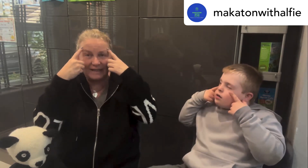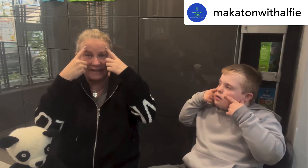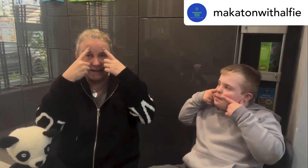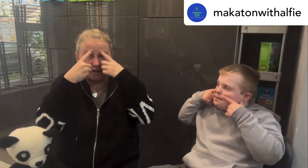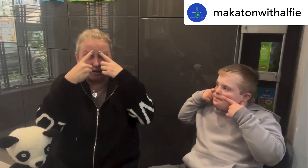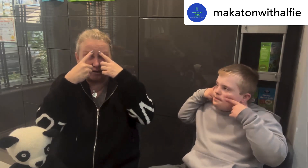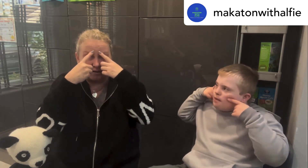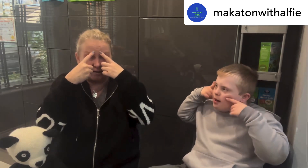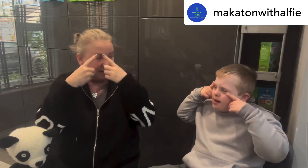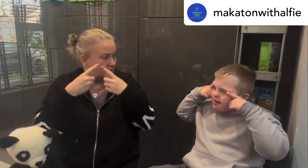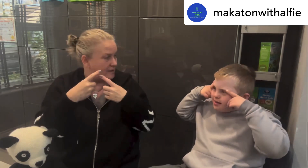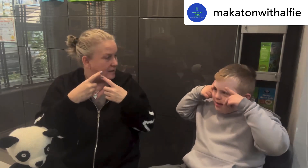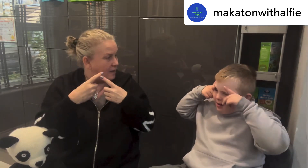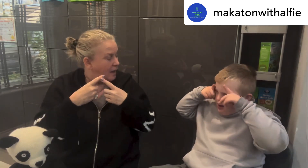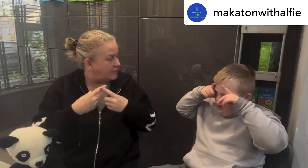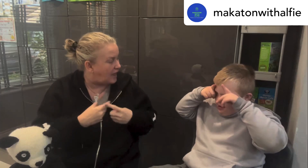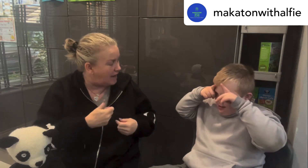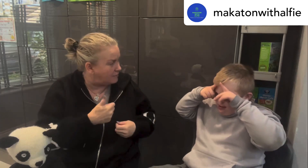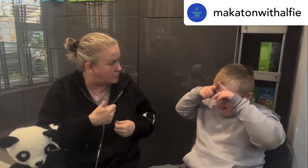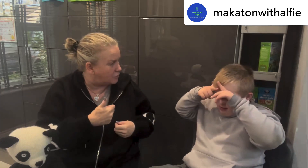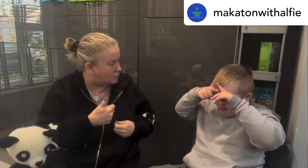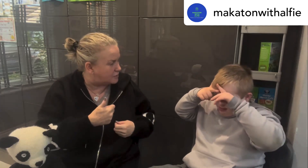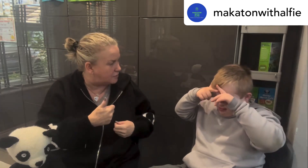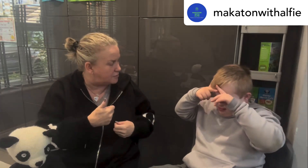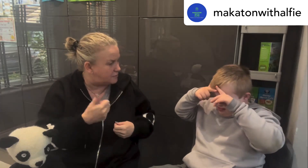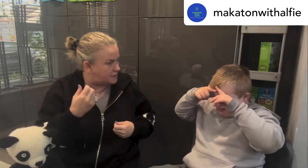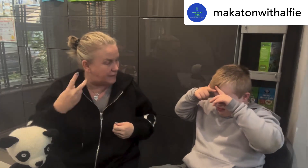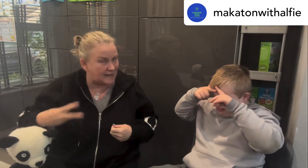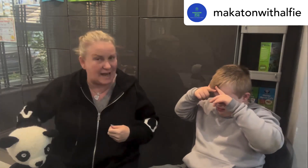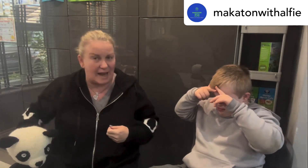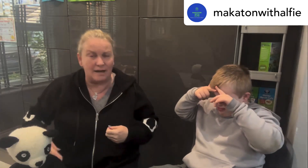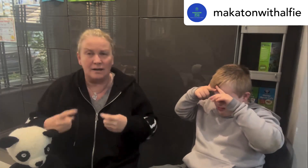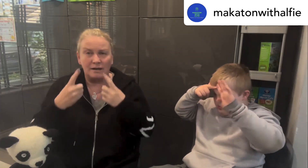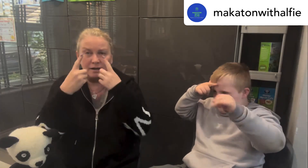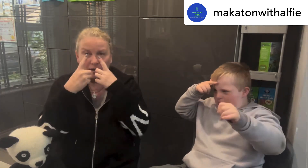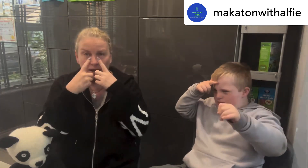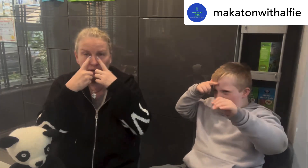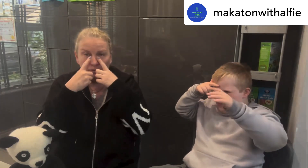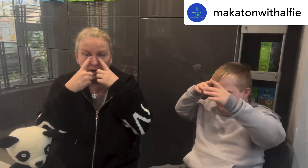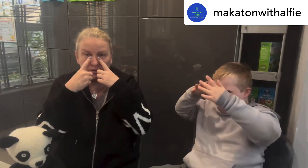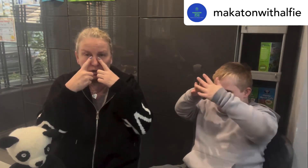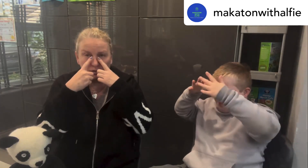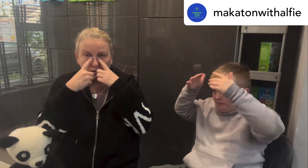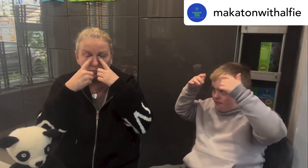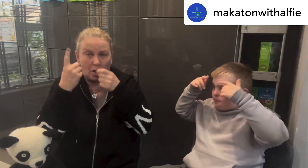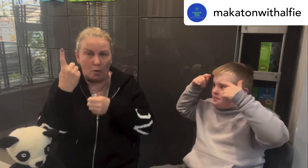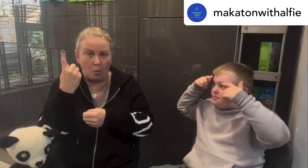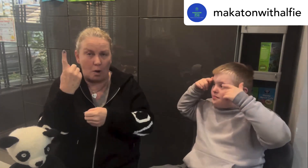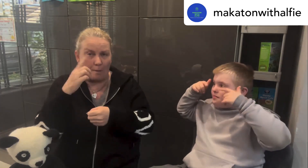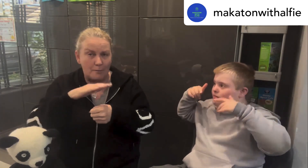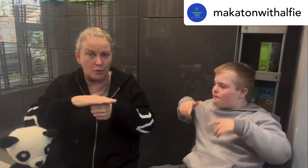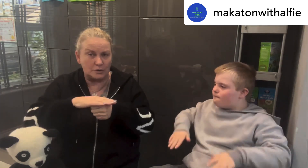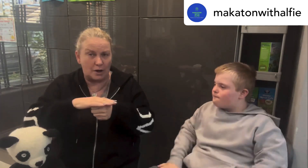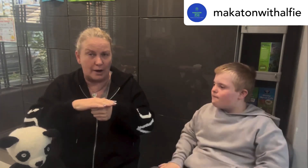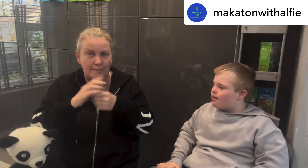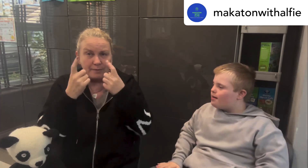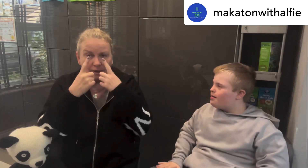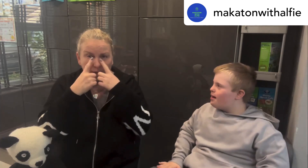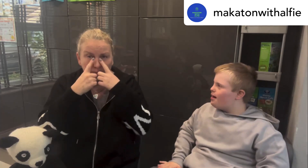panda. Panda. That was awesome. Should we do it again? Yeah, Mum. Let's show them one more time. Ready?